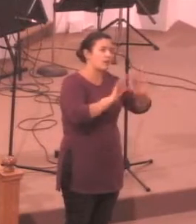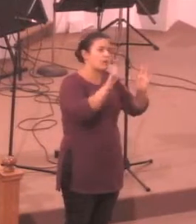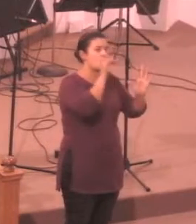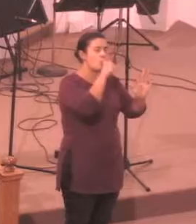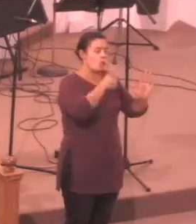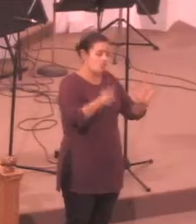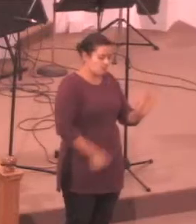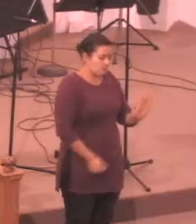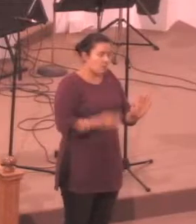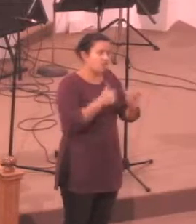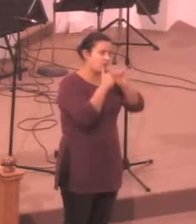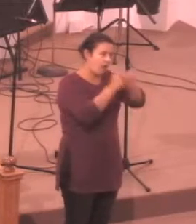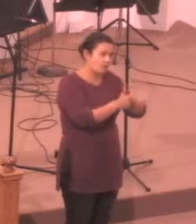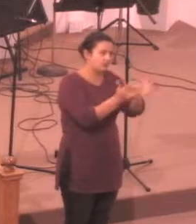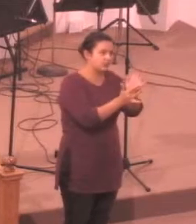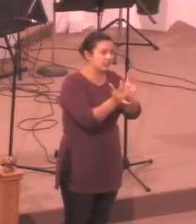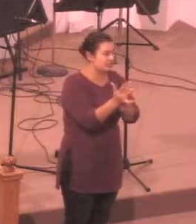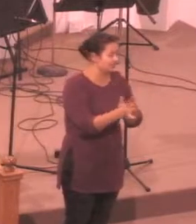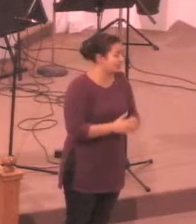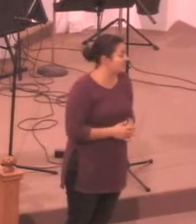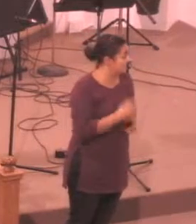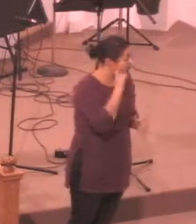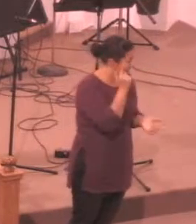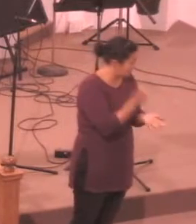clear. Amen.